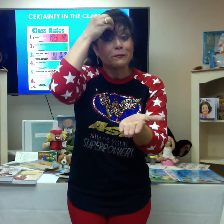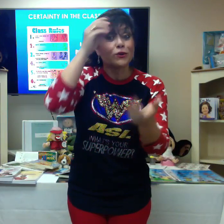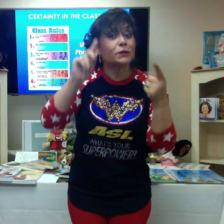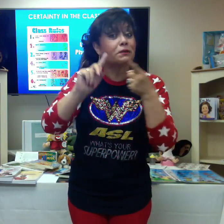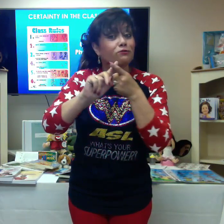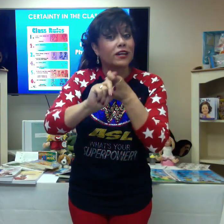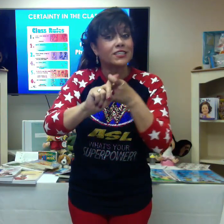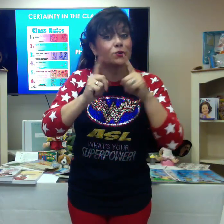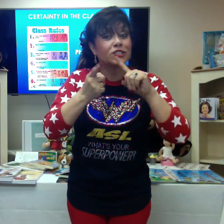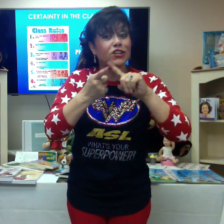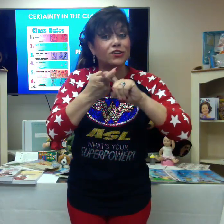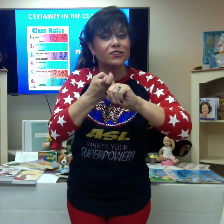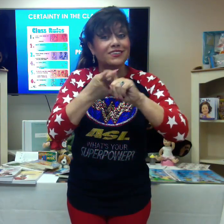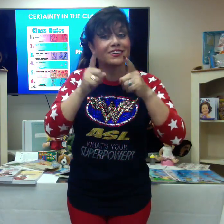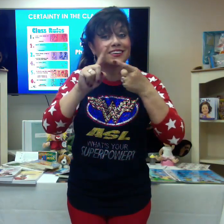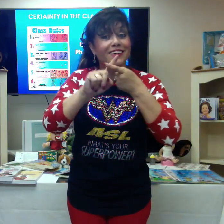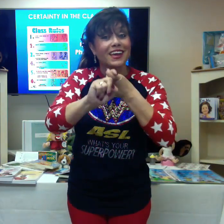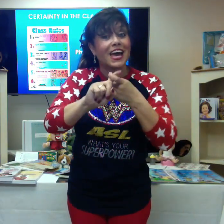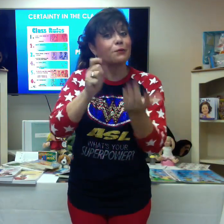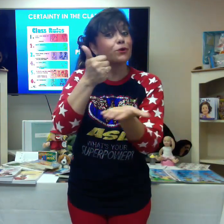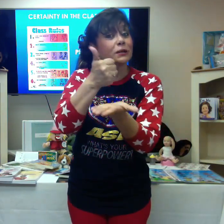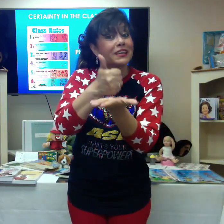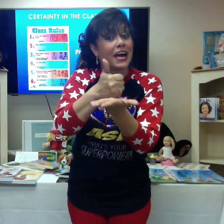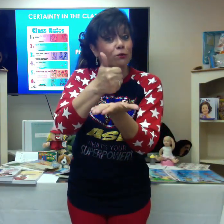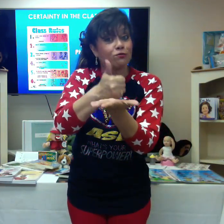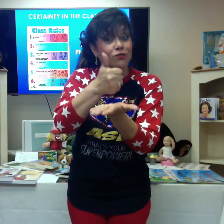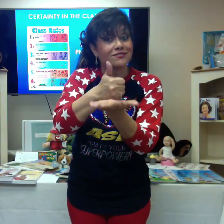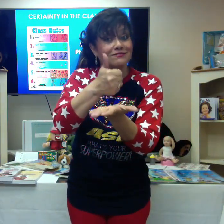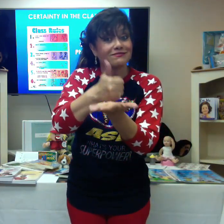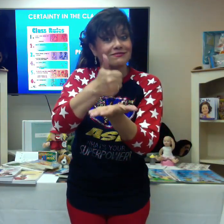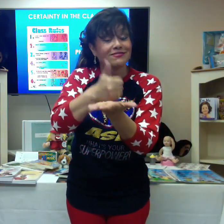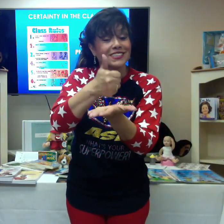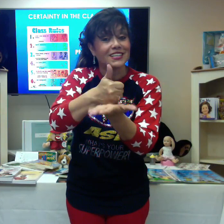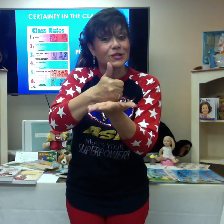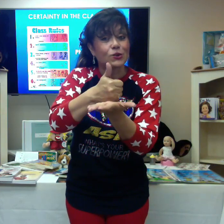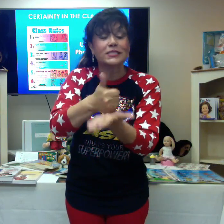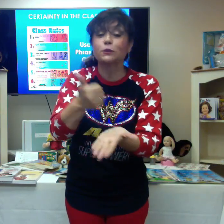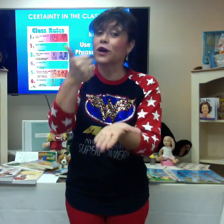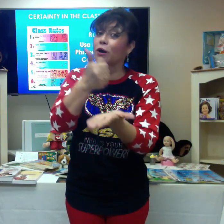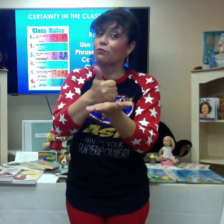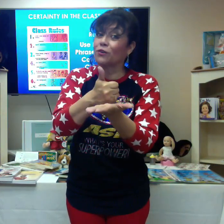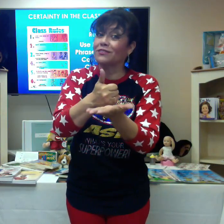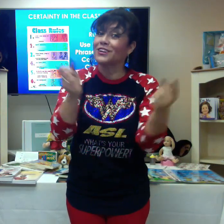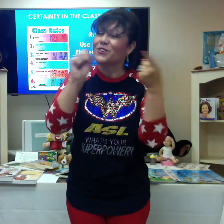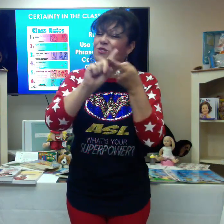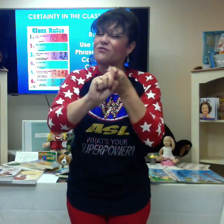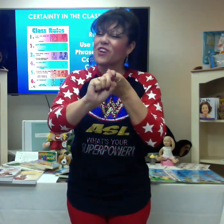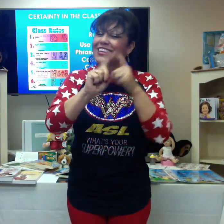We're going to be friendly to each other. And we're going to be helpful. So I say we're helpful, we're